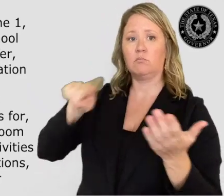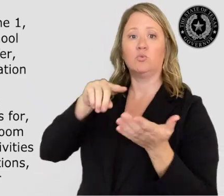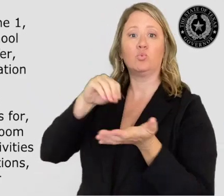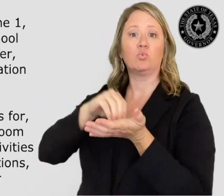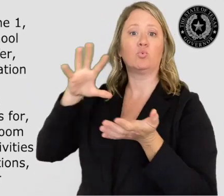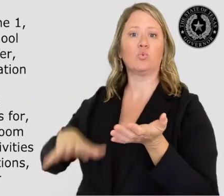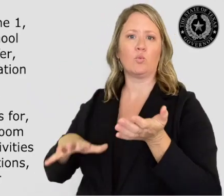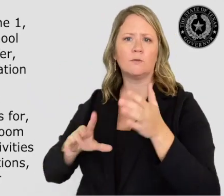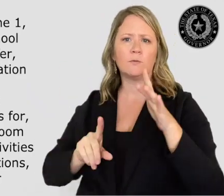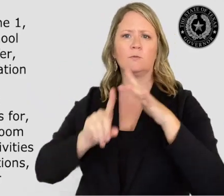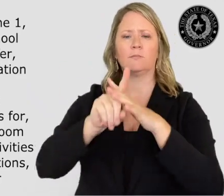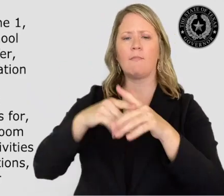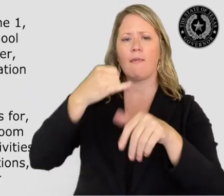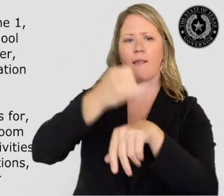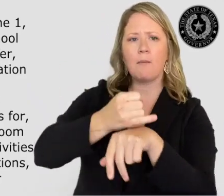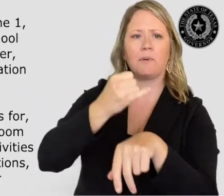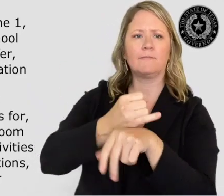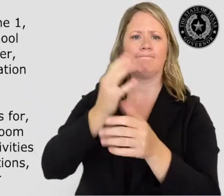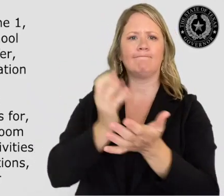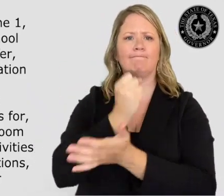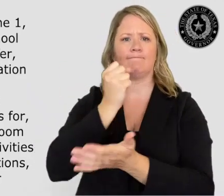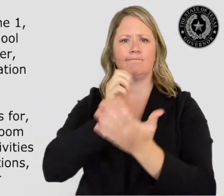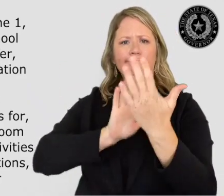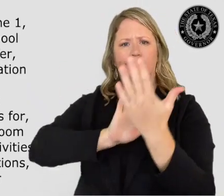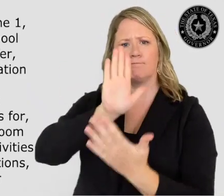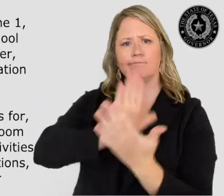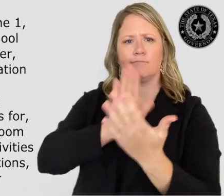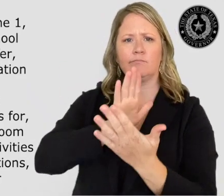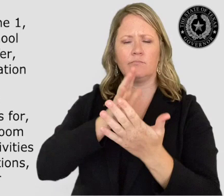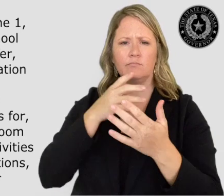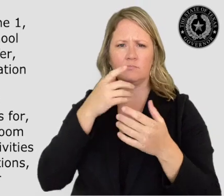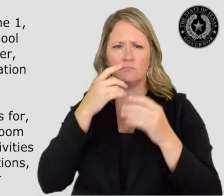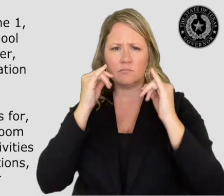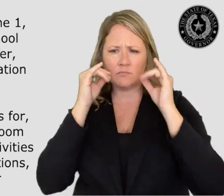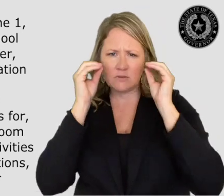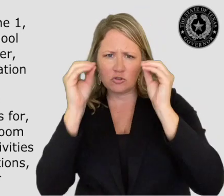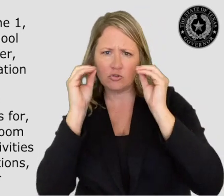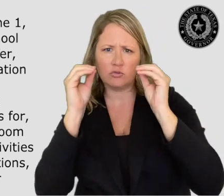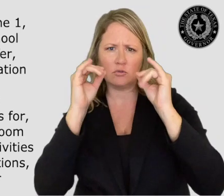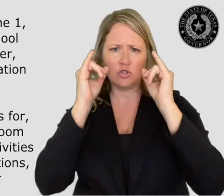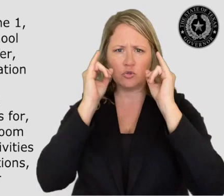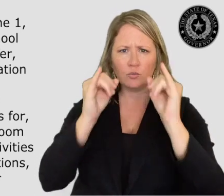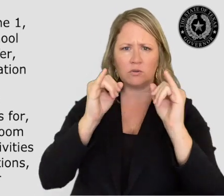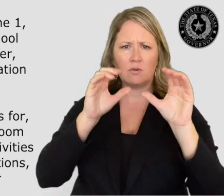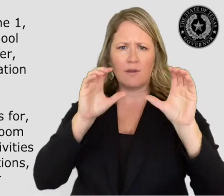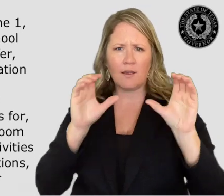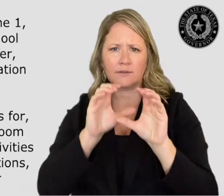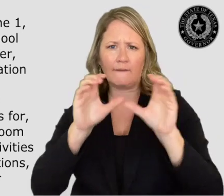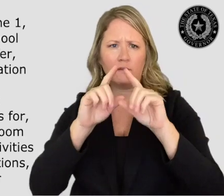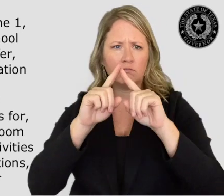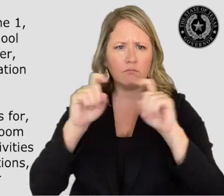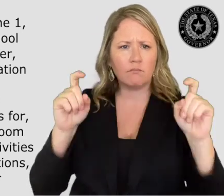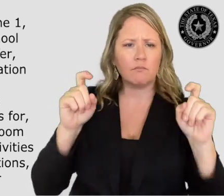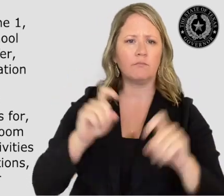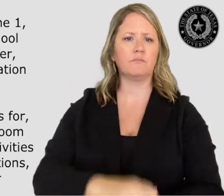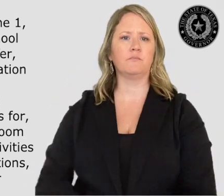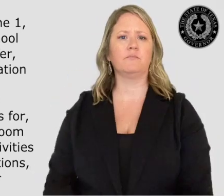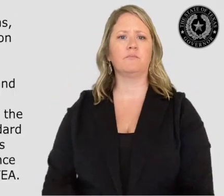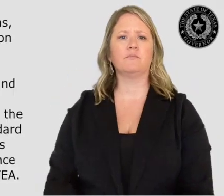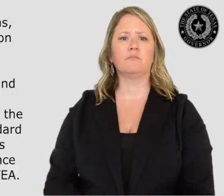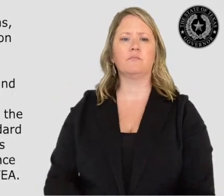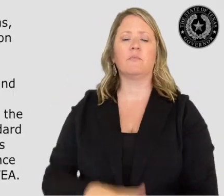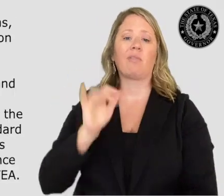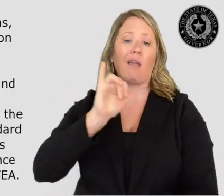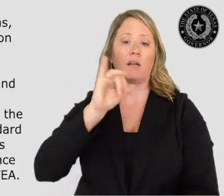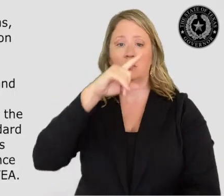school campuses for in-person classroom instructional activities and learning options such as